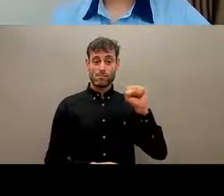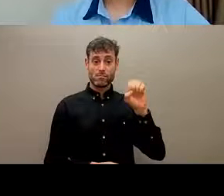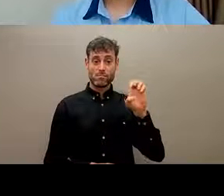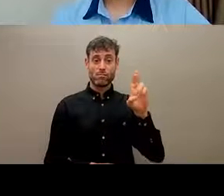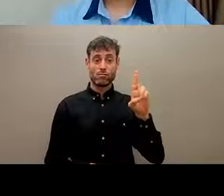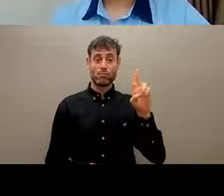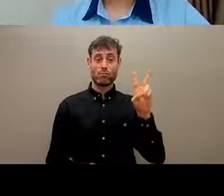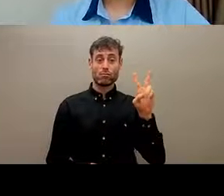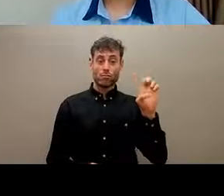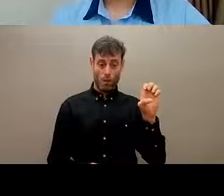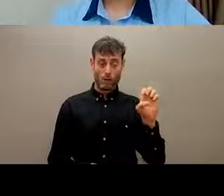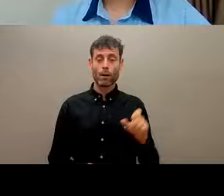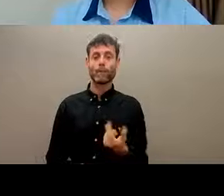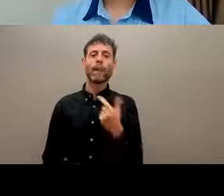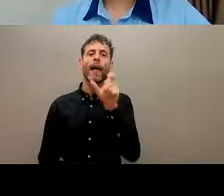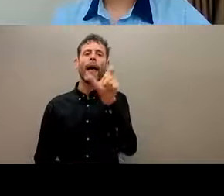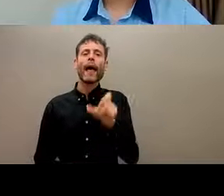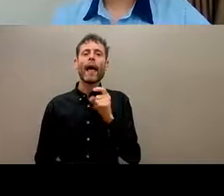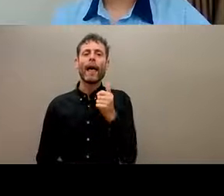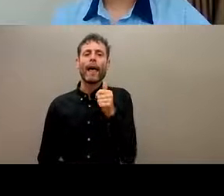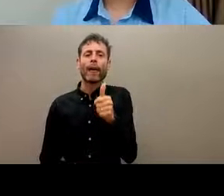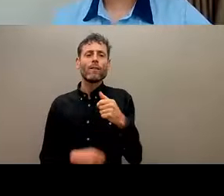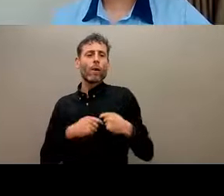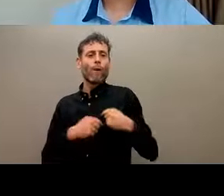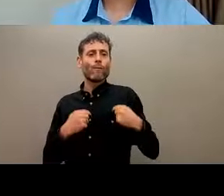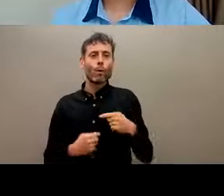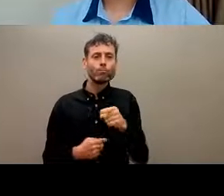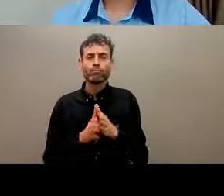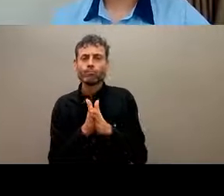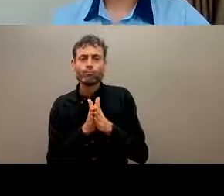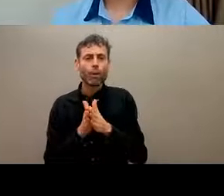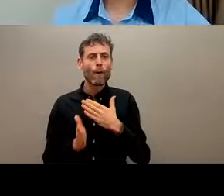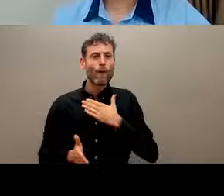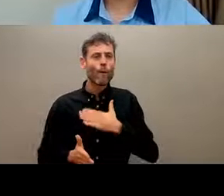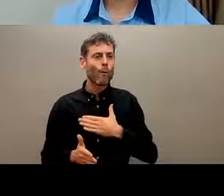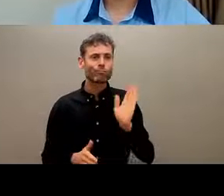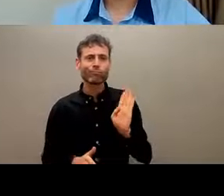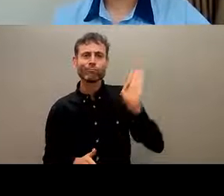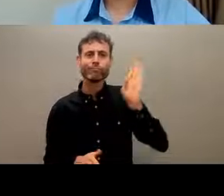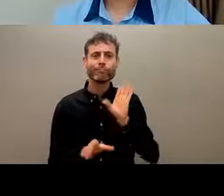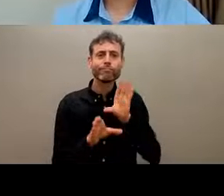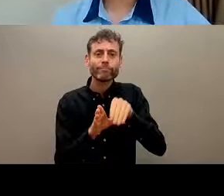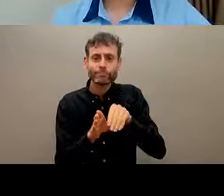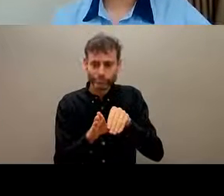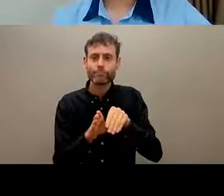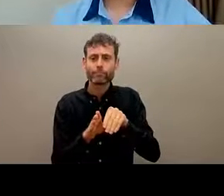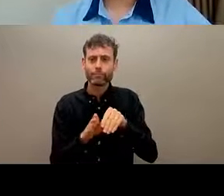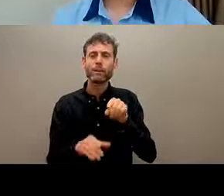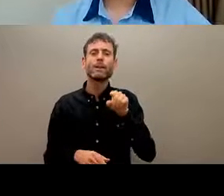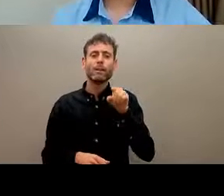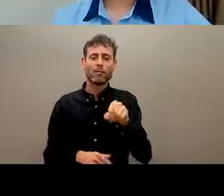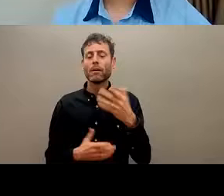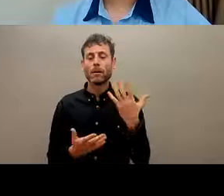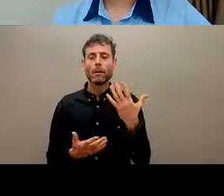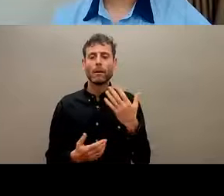volunteers who somehow get to know about us and come to us, and also some educational institutions as well.